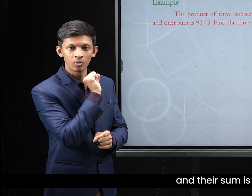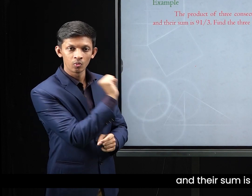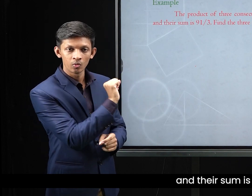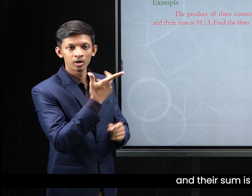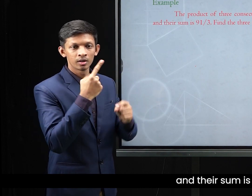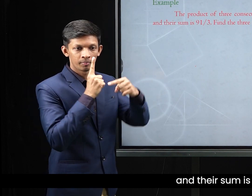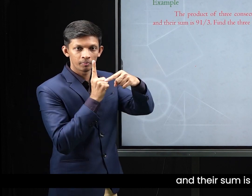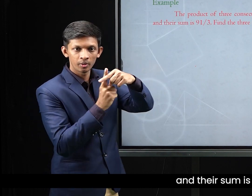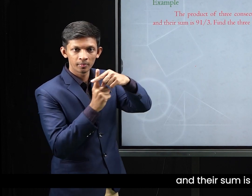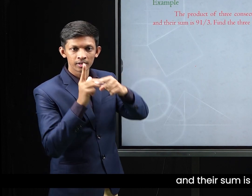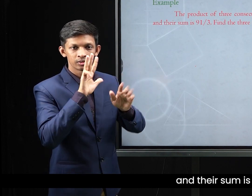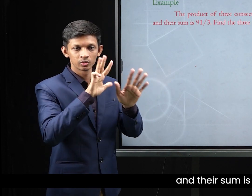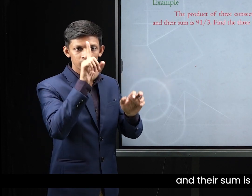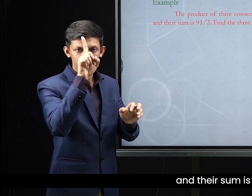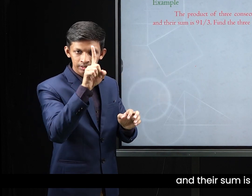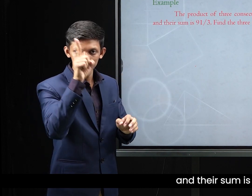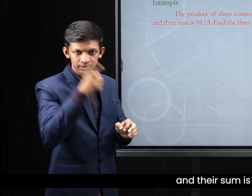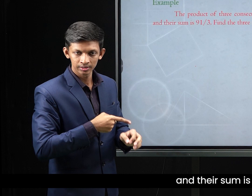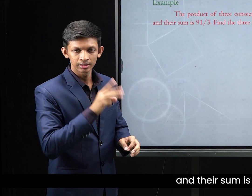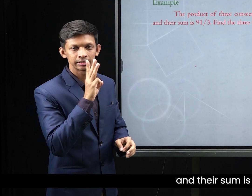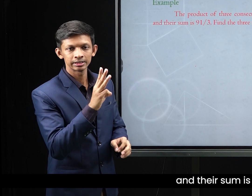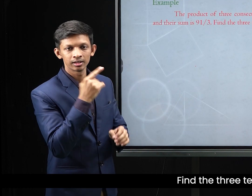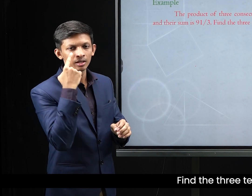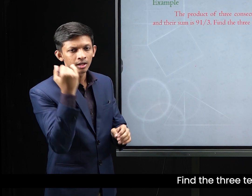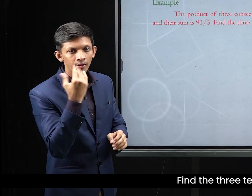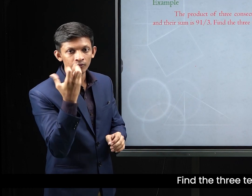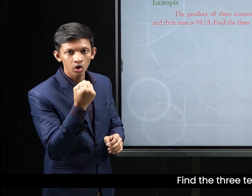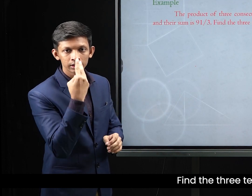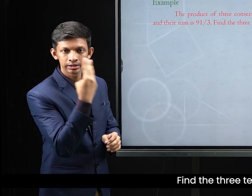343 and their sum is 91 by 3. Find the three terms.